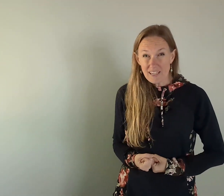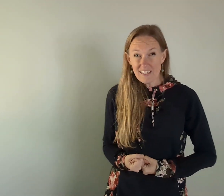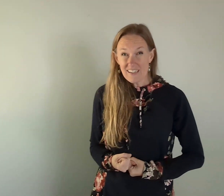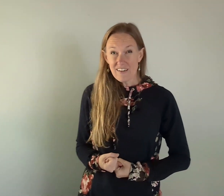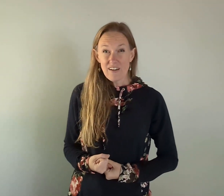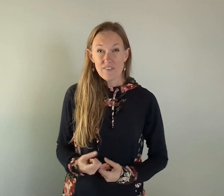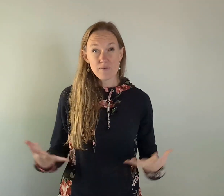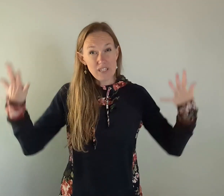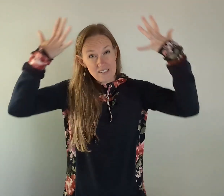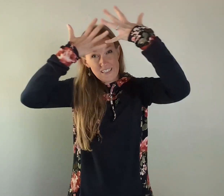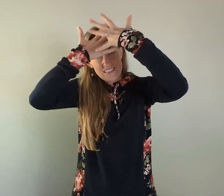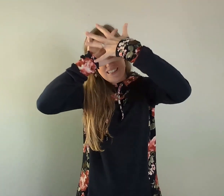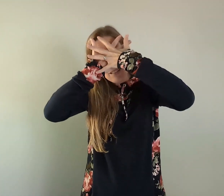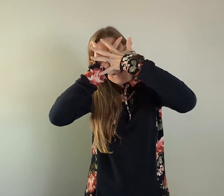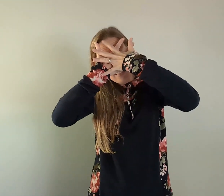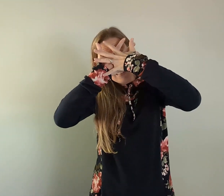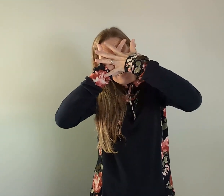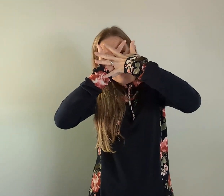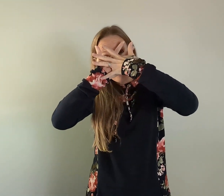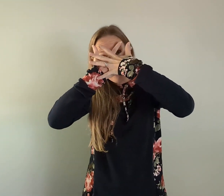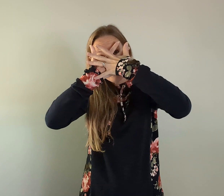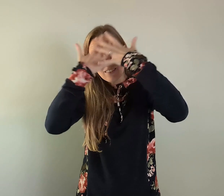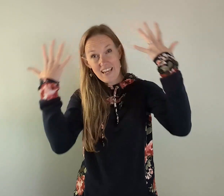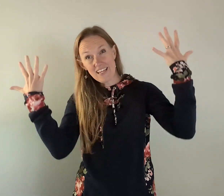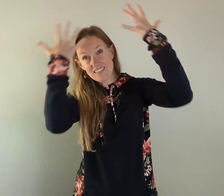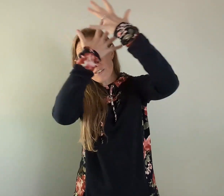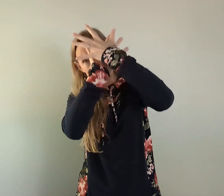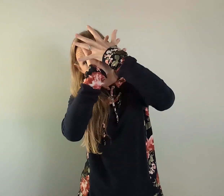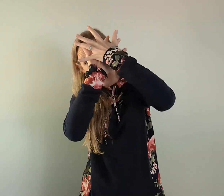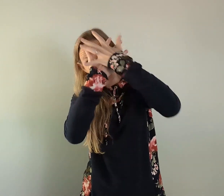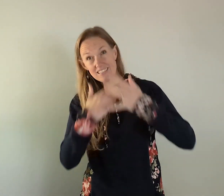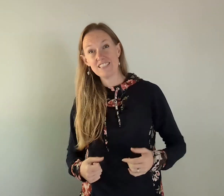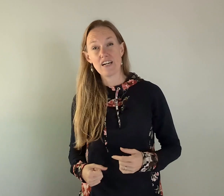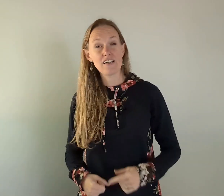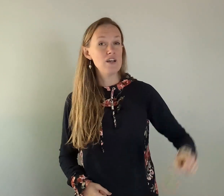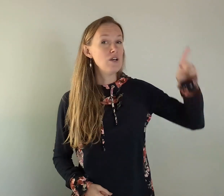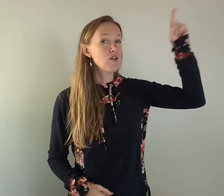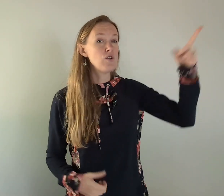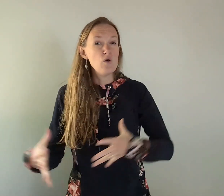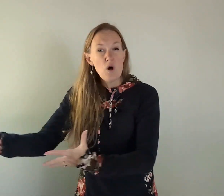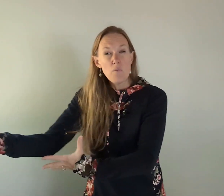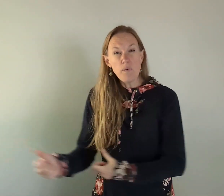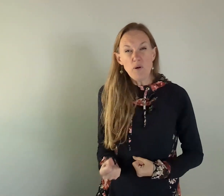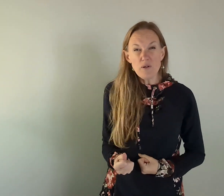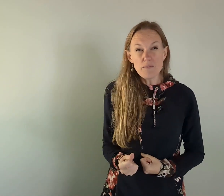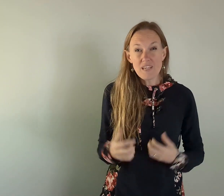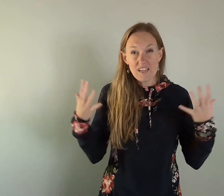me from darkness. That's how I'm going to sign it. Okay, so hands over your face. It's dark. You pulled me